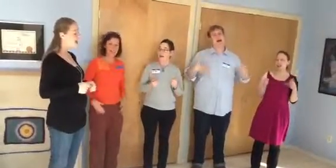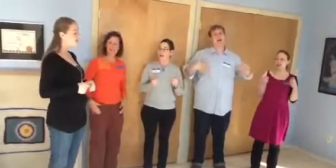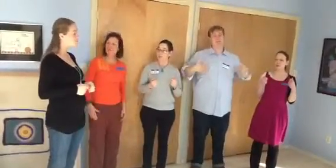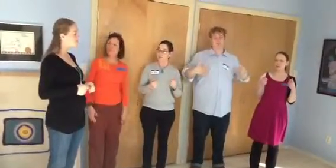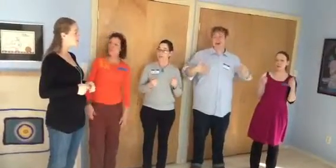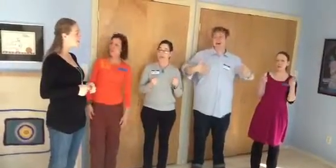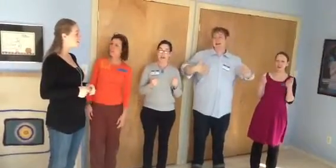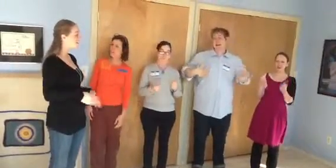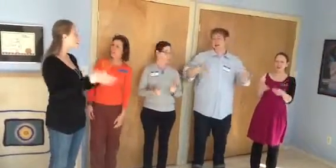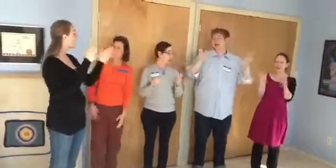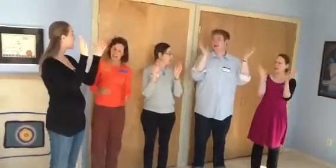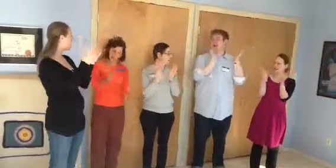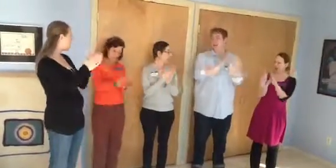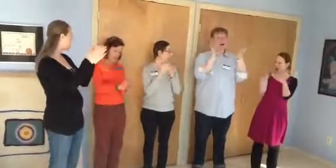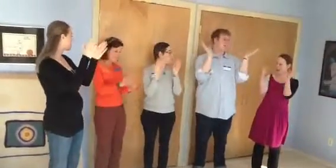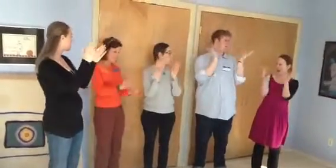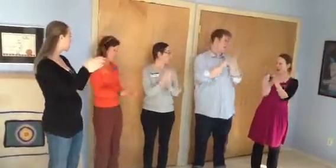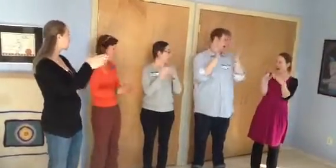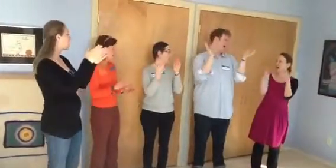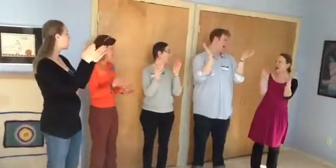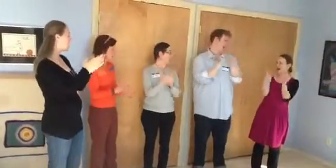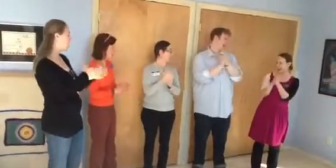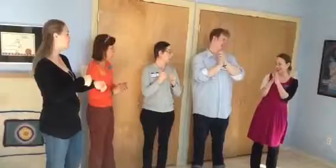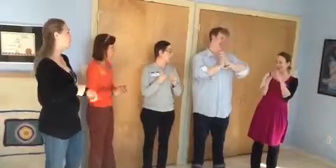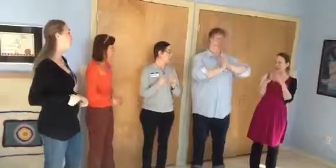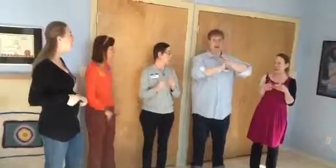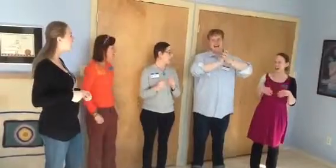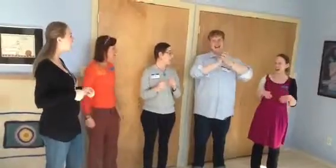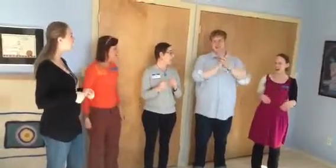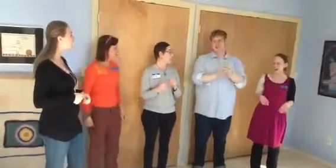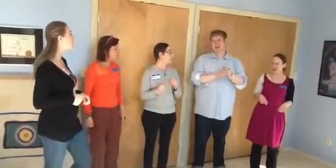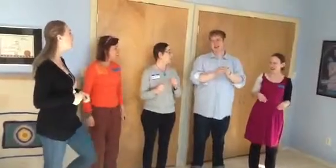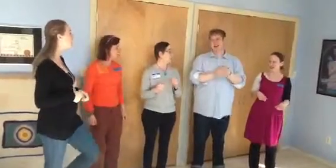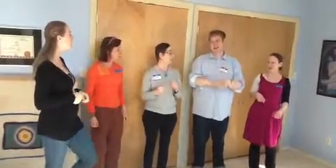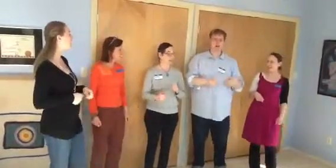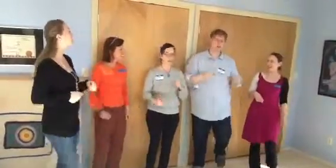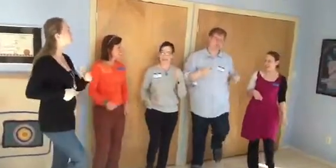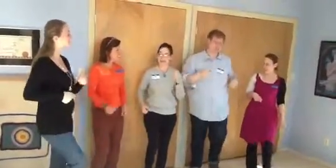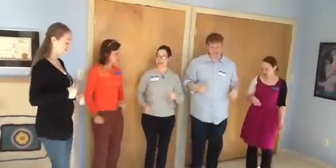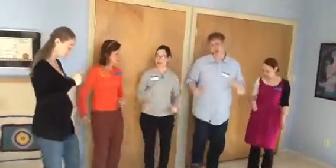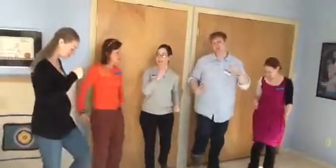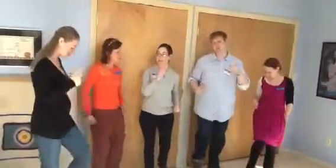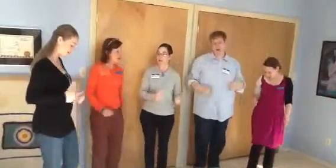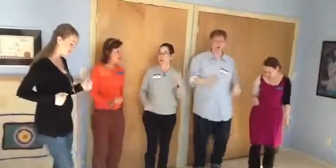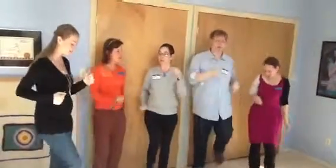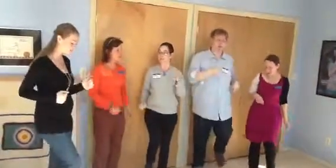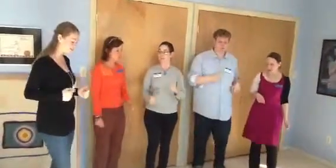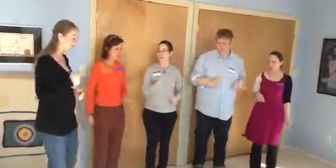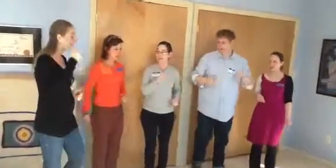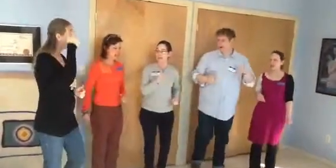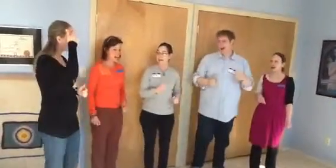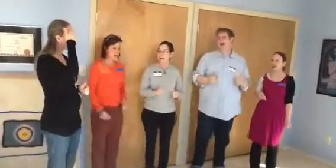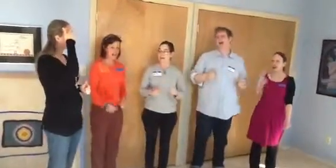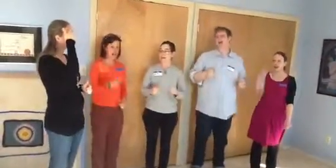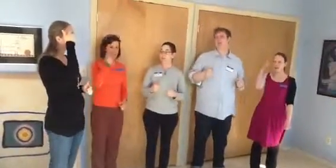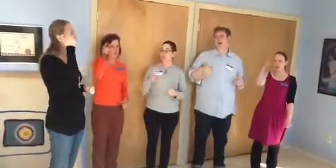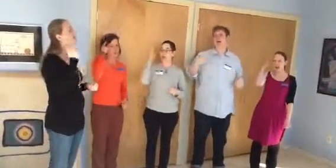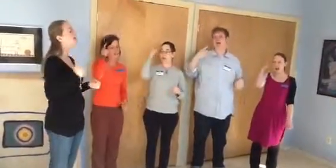I'm gonna clap my hands. I'm gonna stomp my feet. I'm